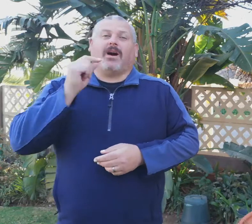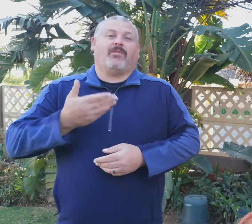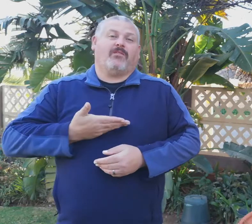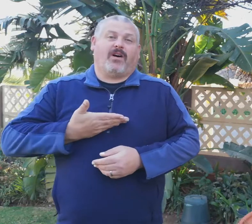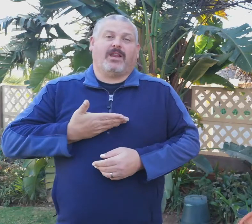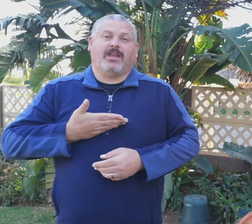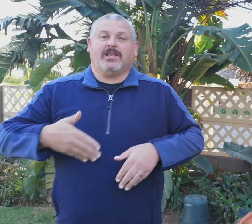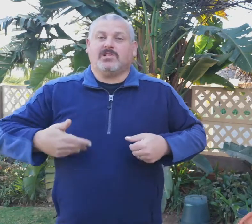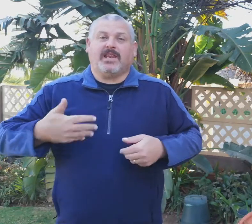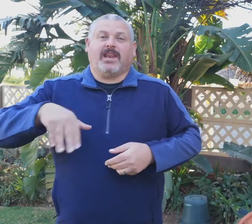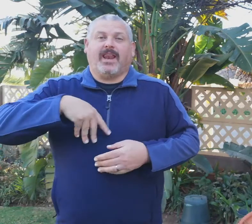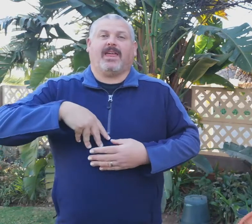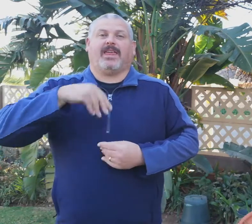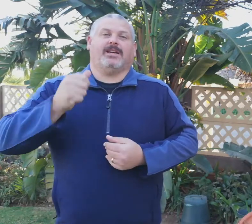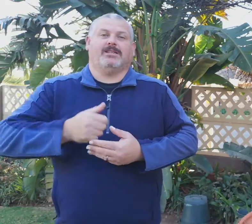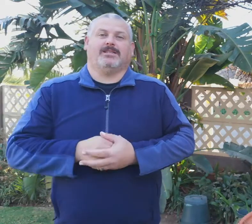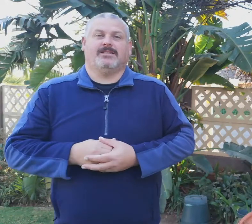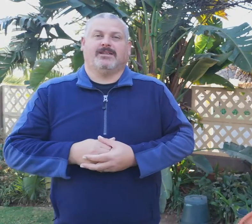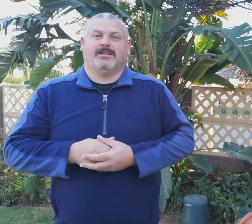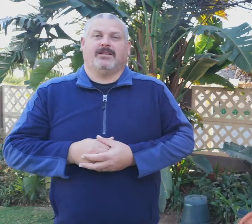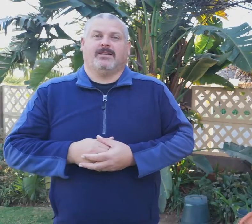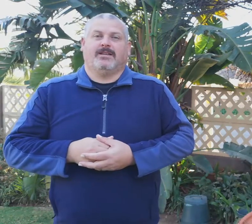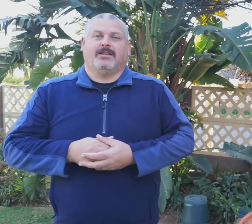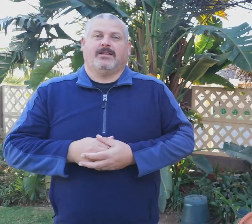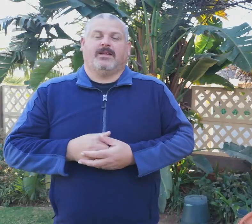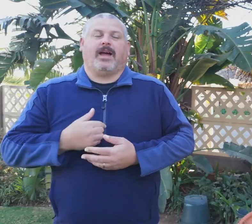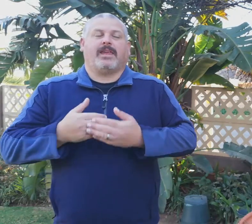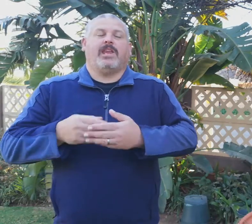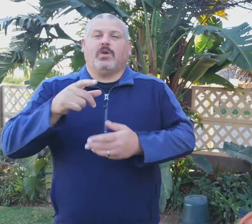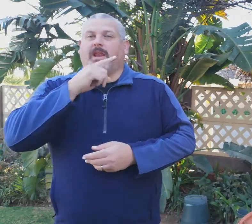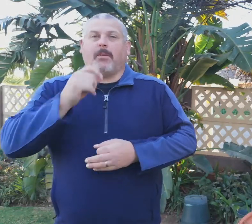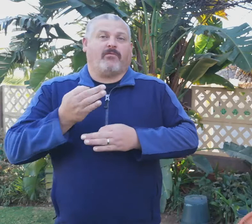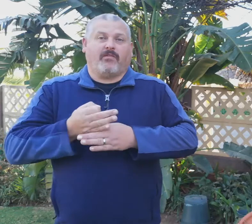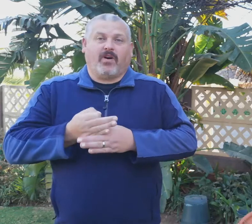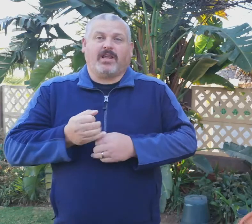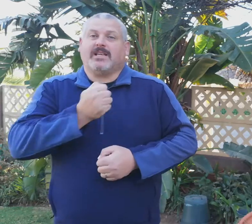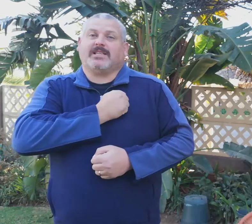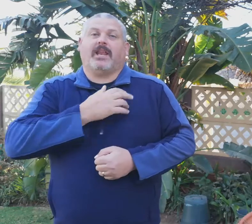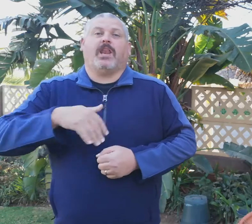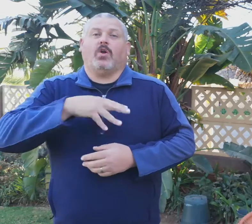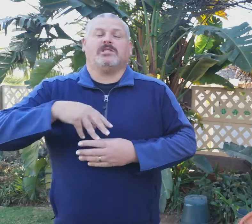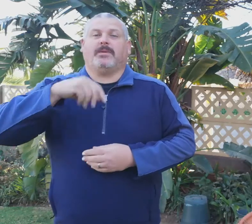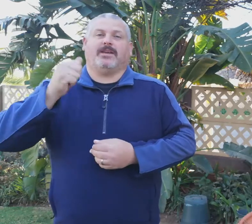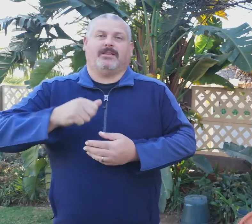name of the Father, Seun and Heilige Geest. I greet you in the name of the Father, the Son and the Holy Spirit.